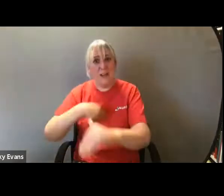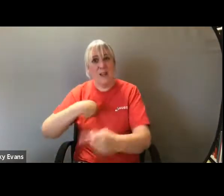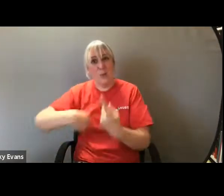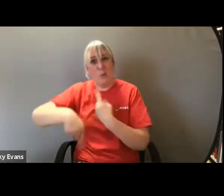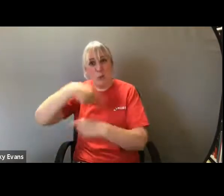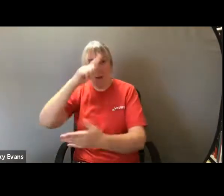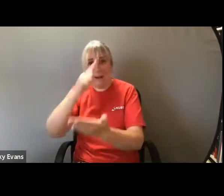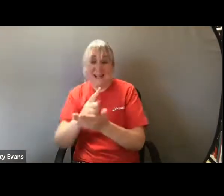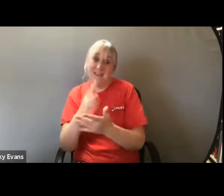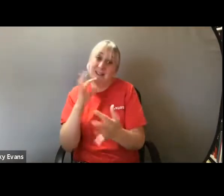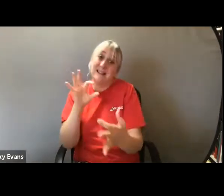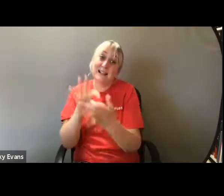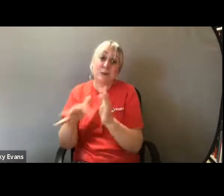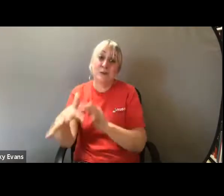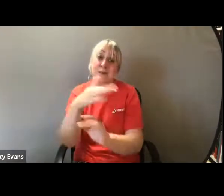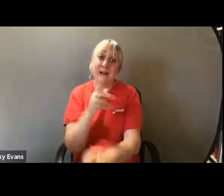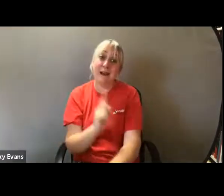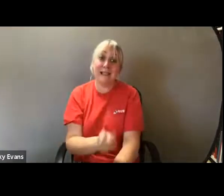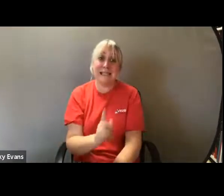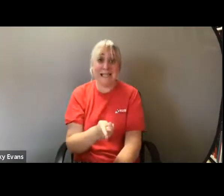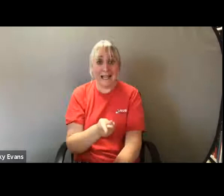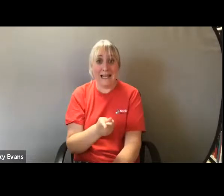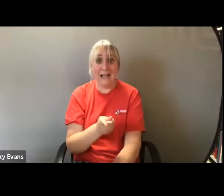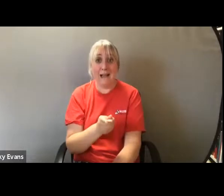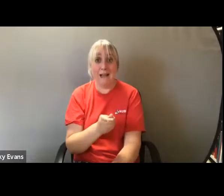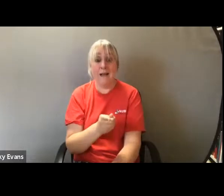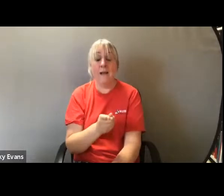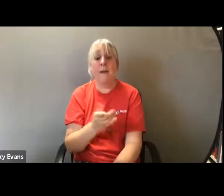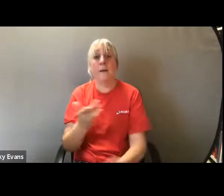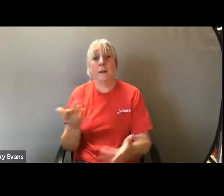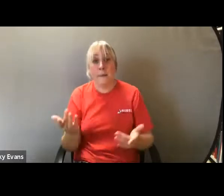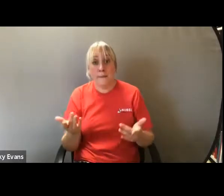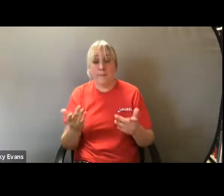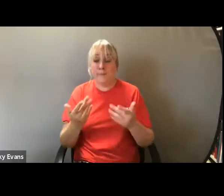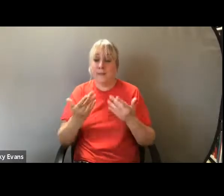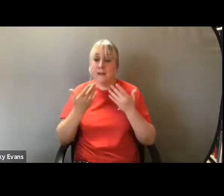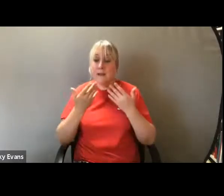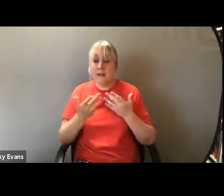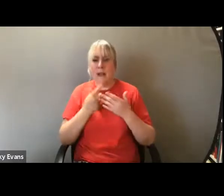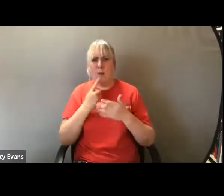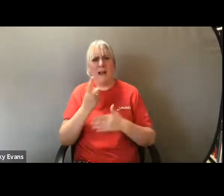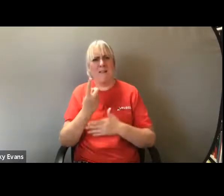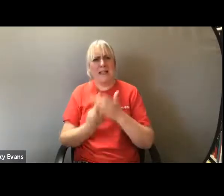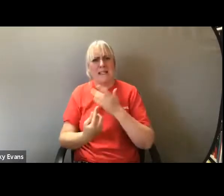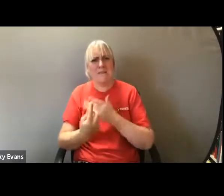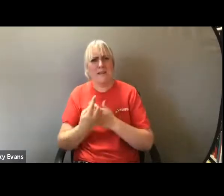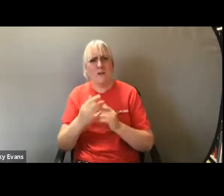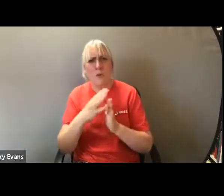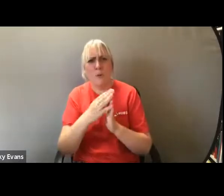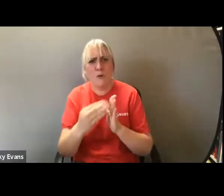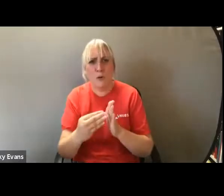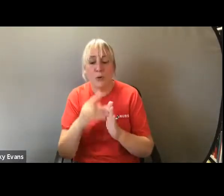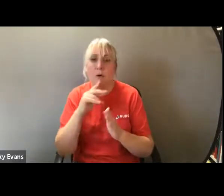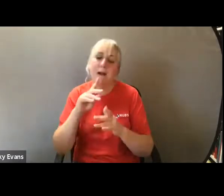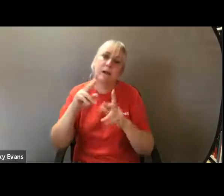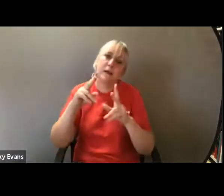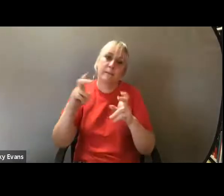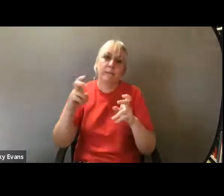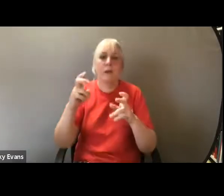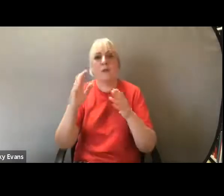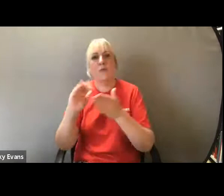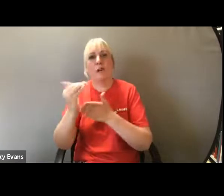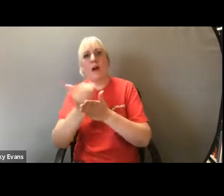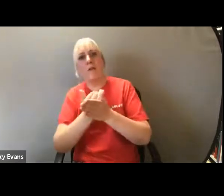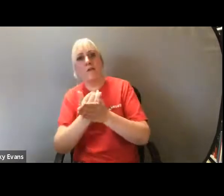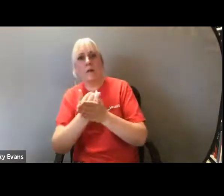So, and we're now also plagued with the individual model in the form of the recovery model and things like CBT,